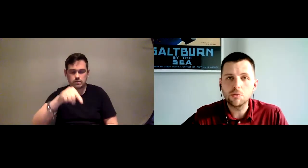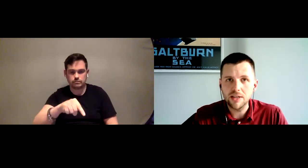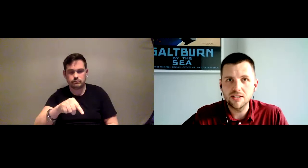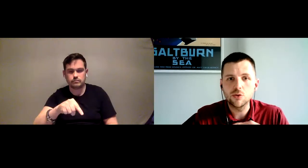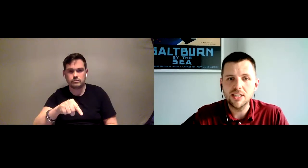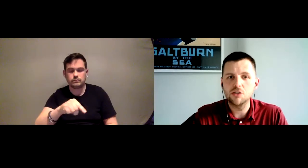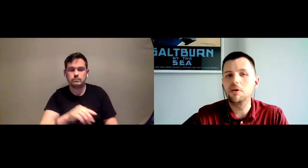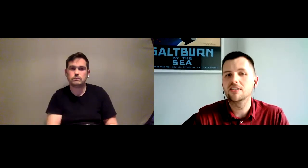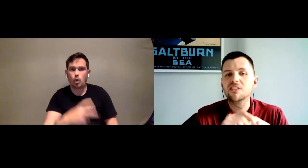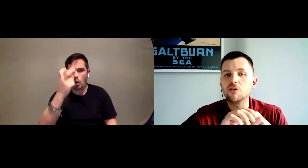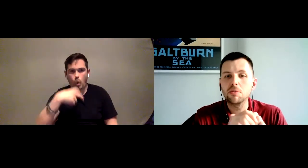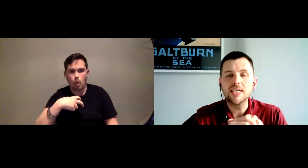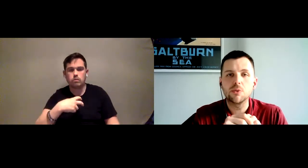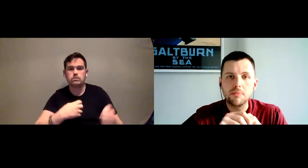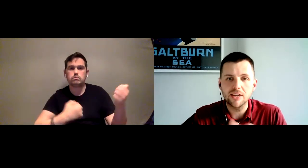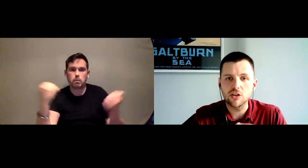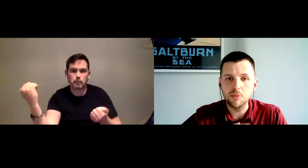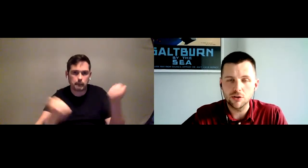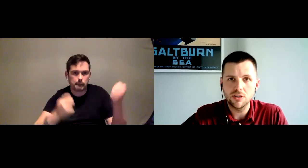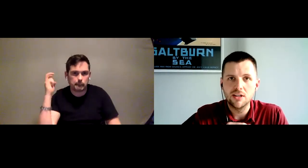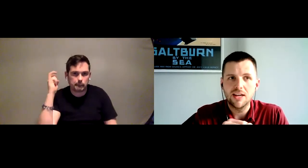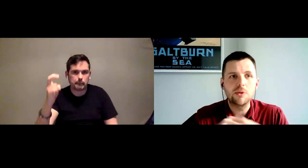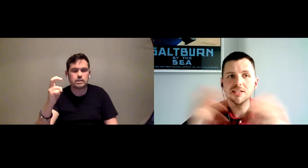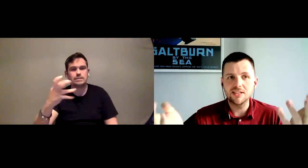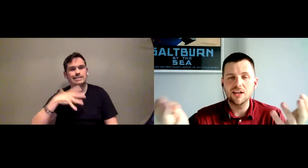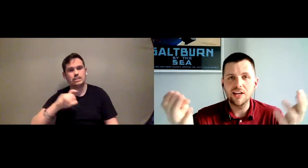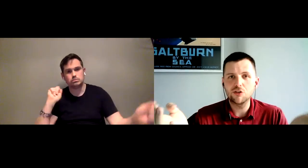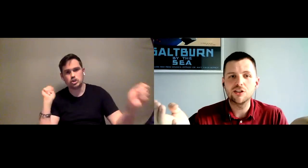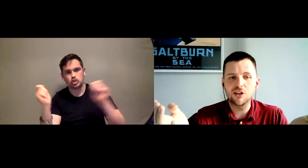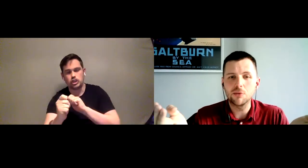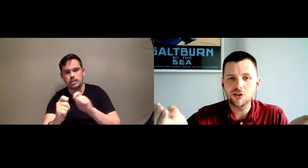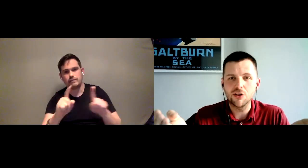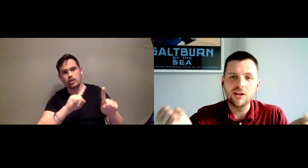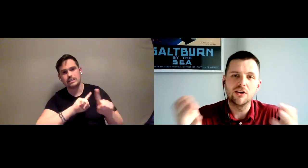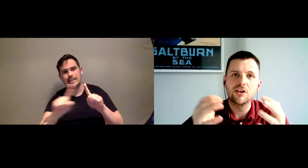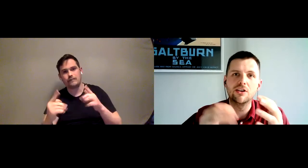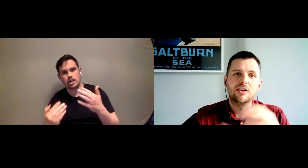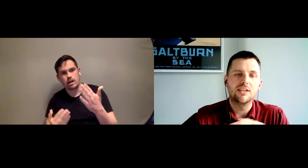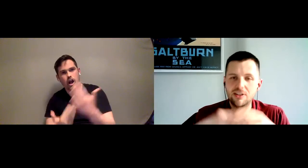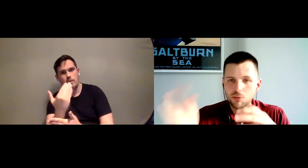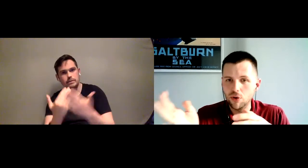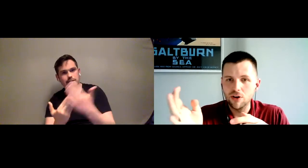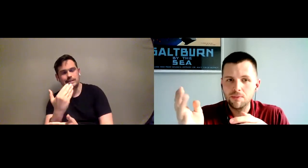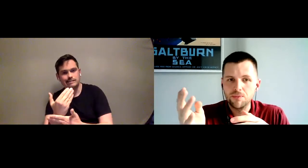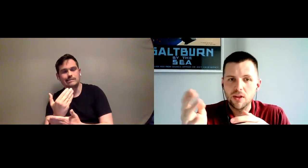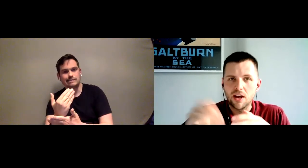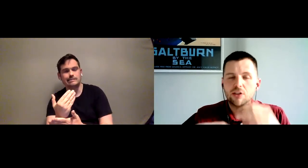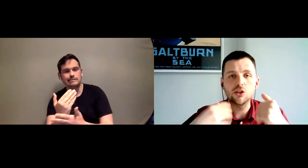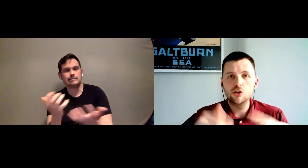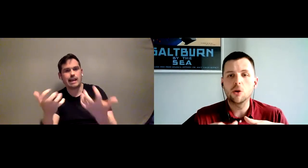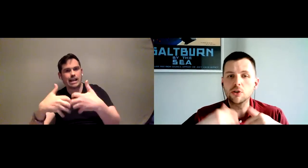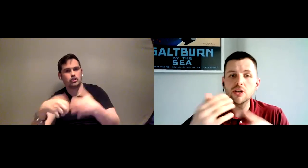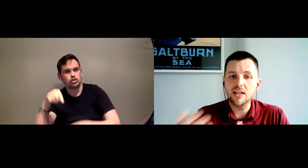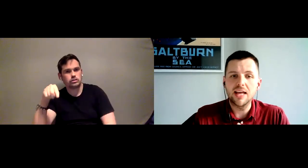need old buses, old diesel buses, to be replaced with electric models, and we need to increase the numbers that are there even more. And